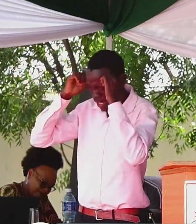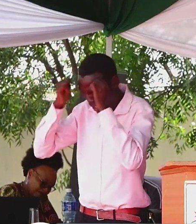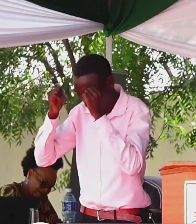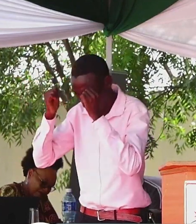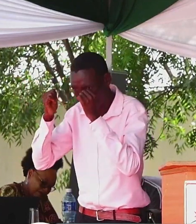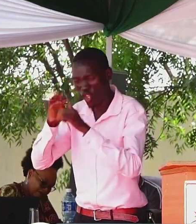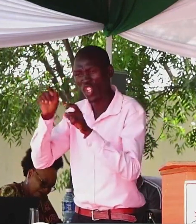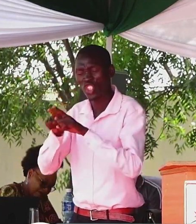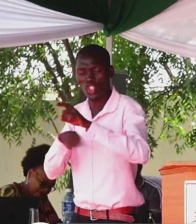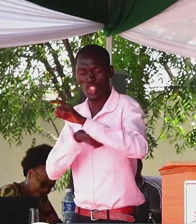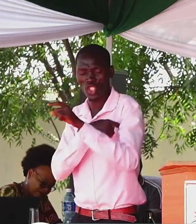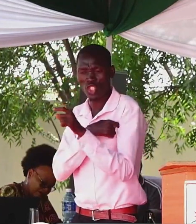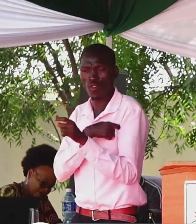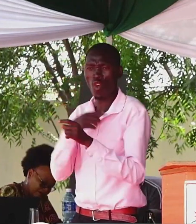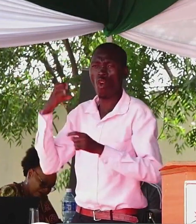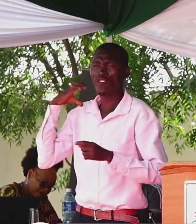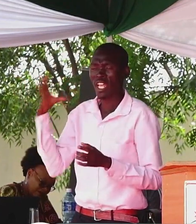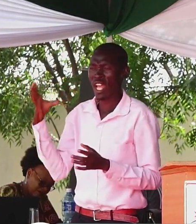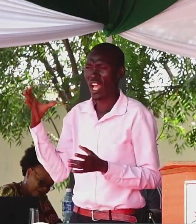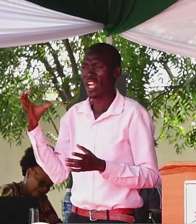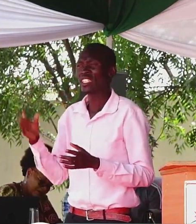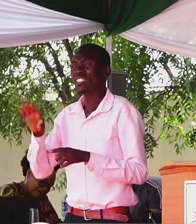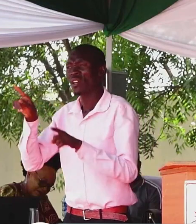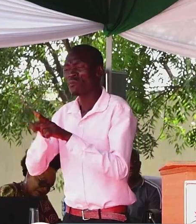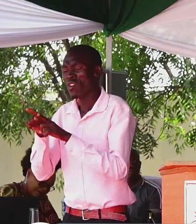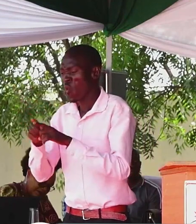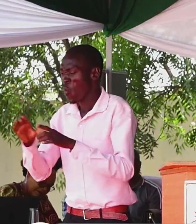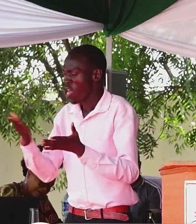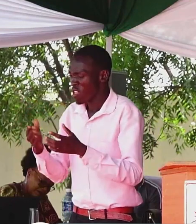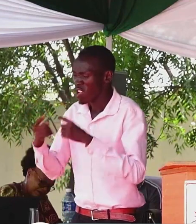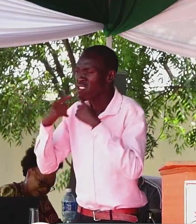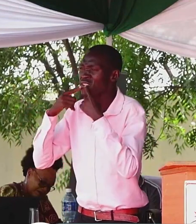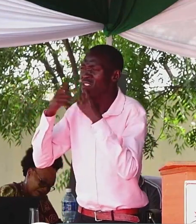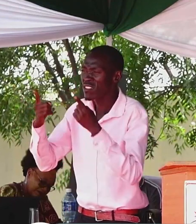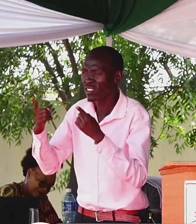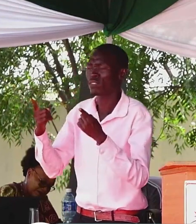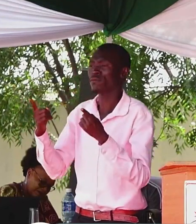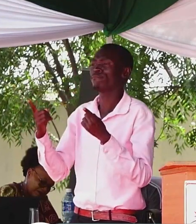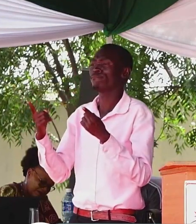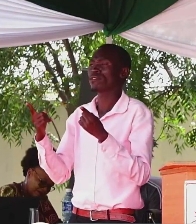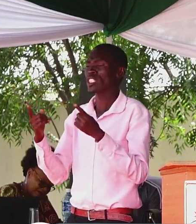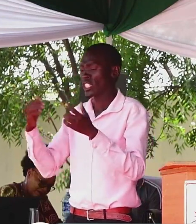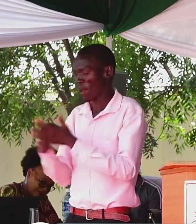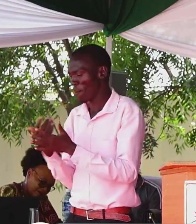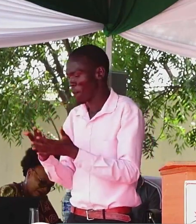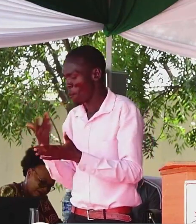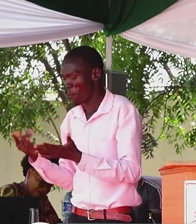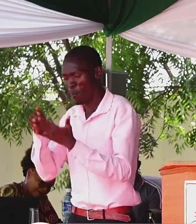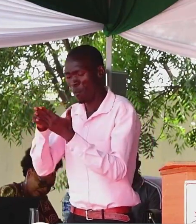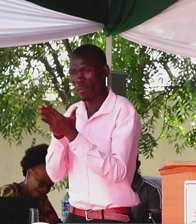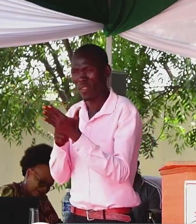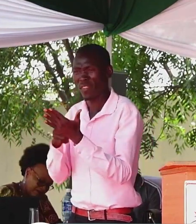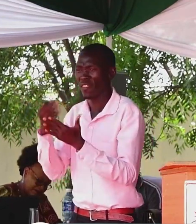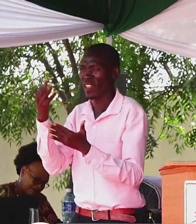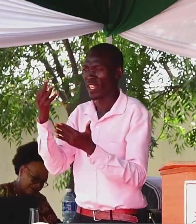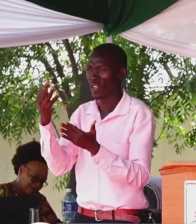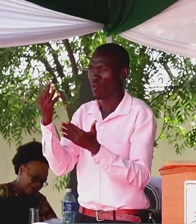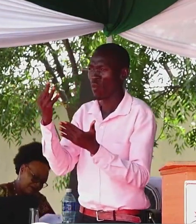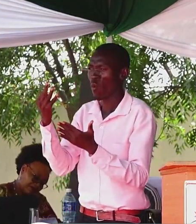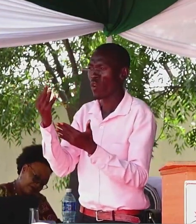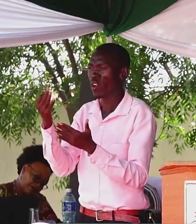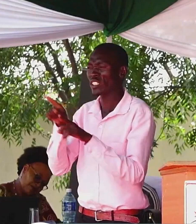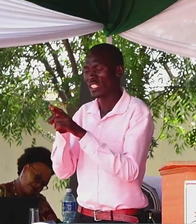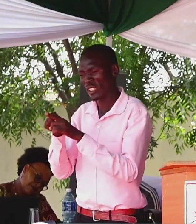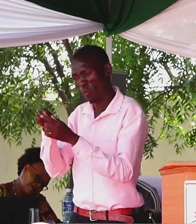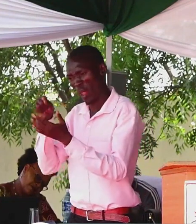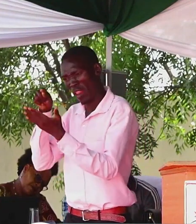chief officer, whenever they released their clips, at some point they released 3 of them, and I could put